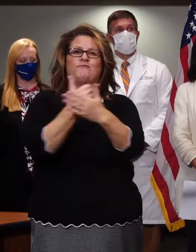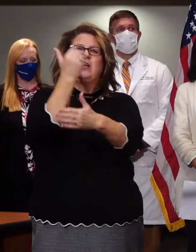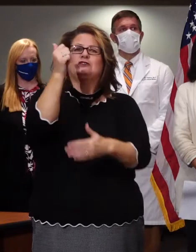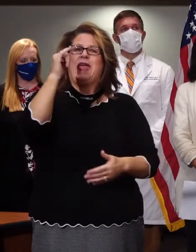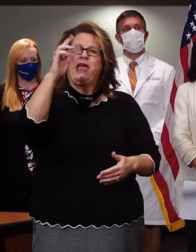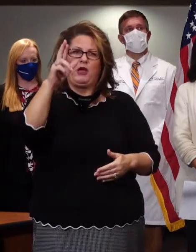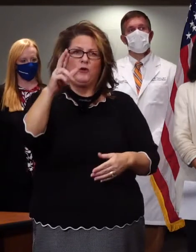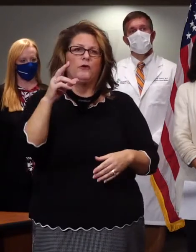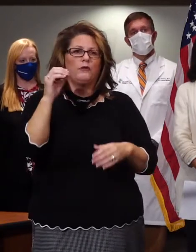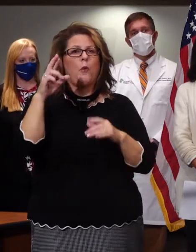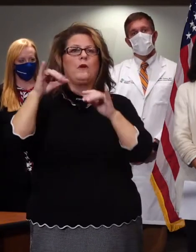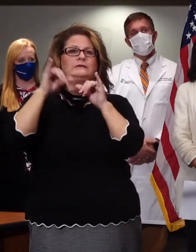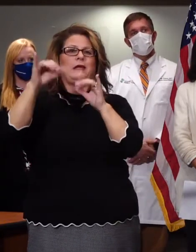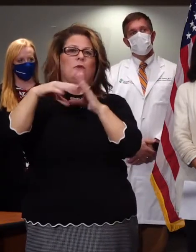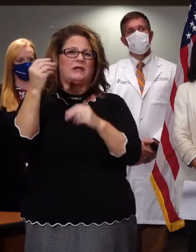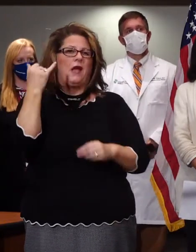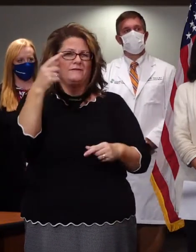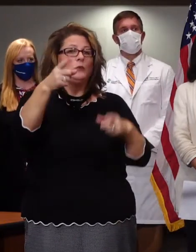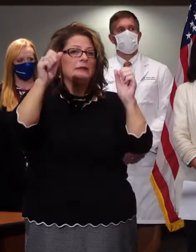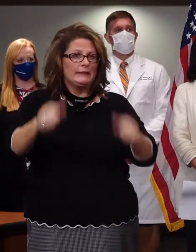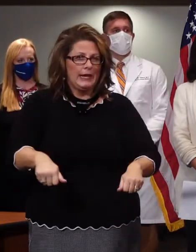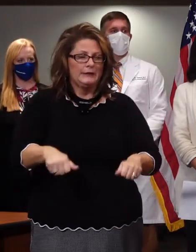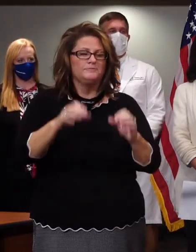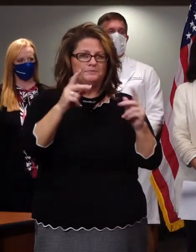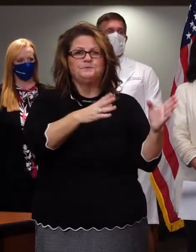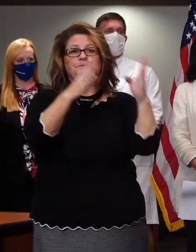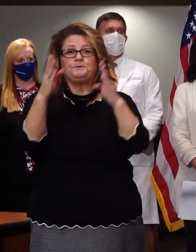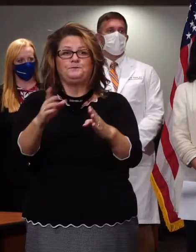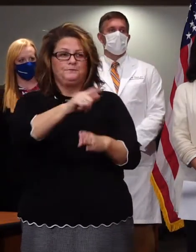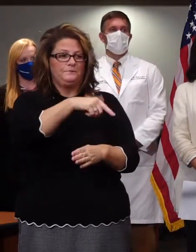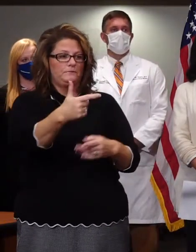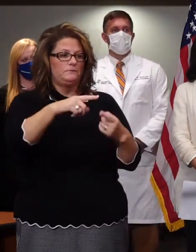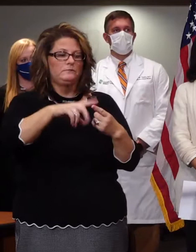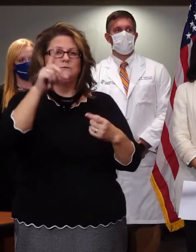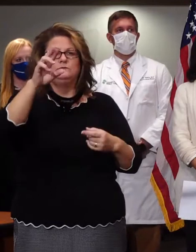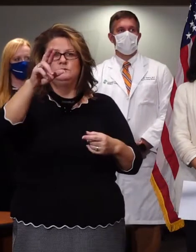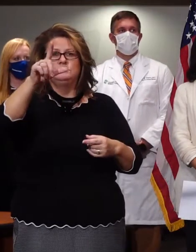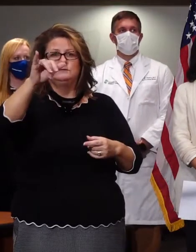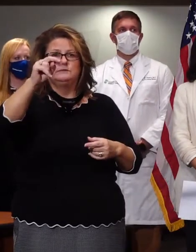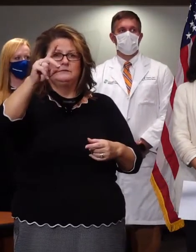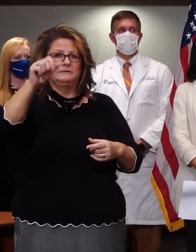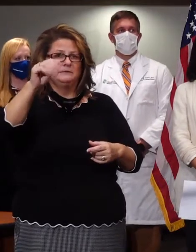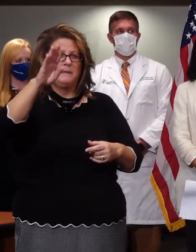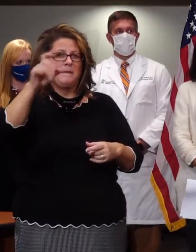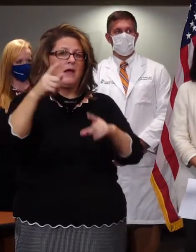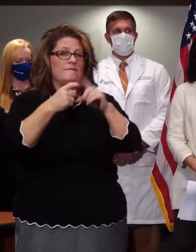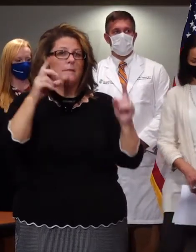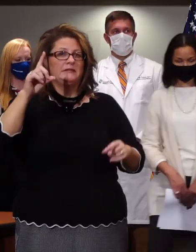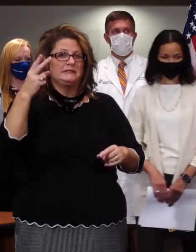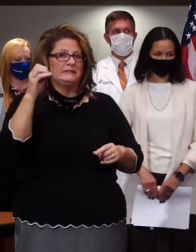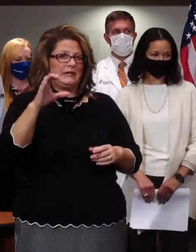as you can. With that, I'll turn the program over to Dr. Linda Bell from DHEC. Doctor?